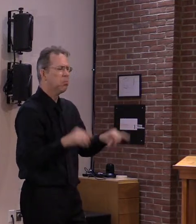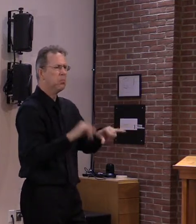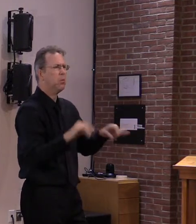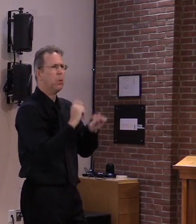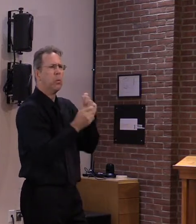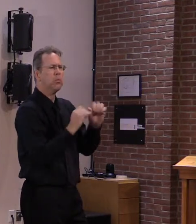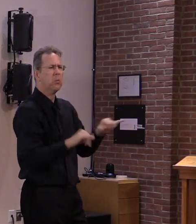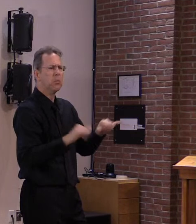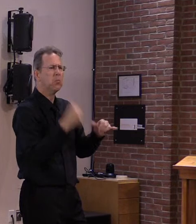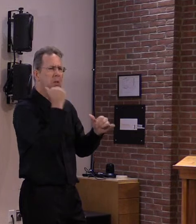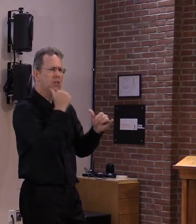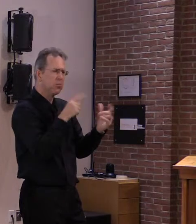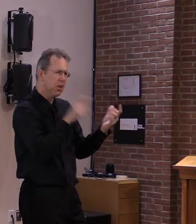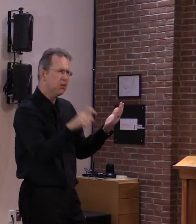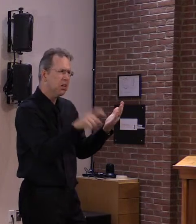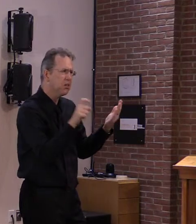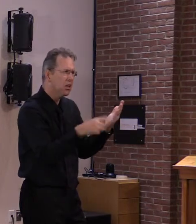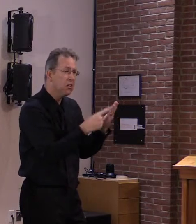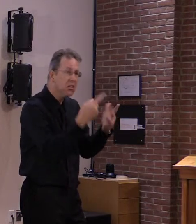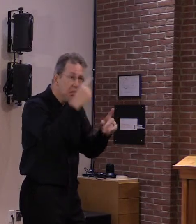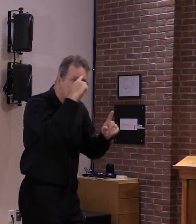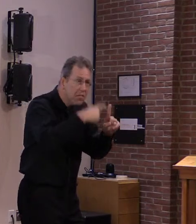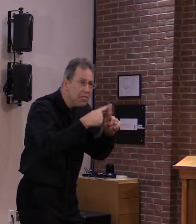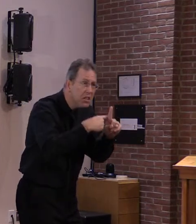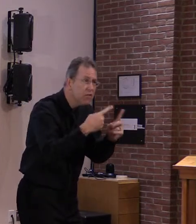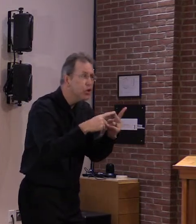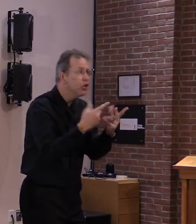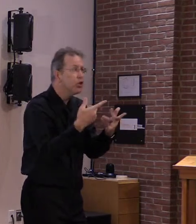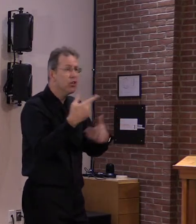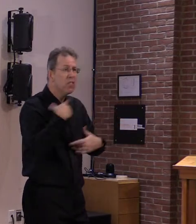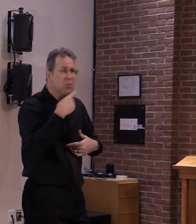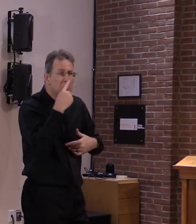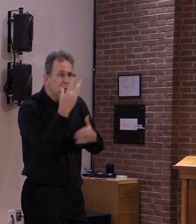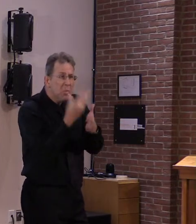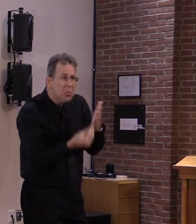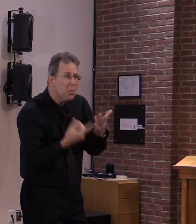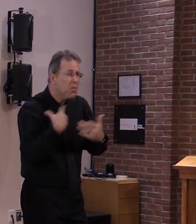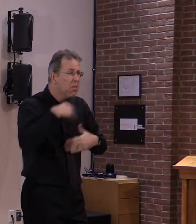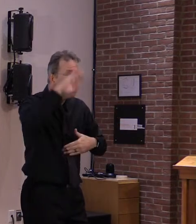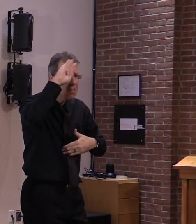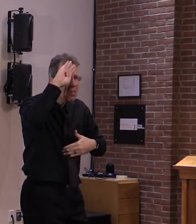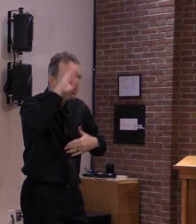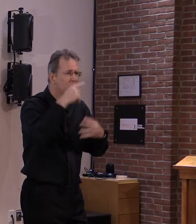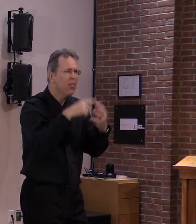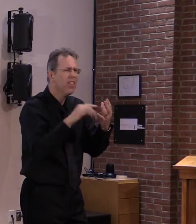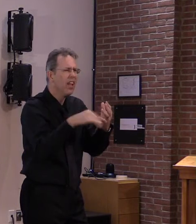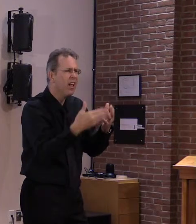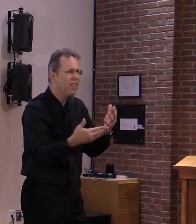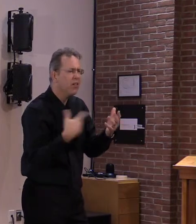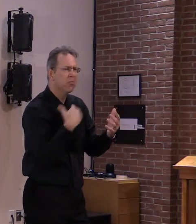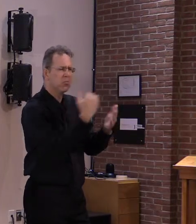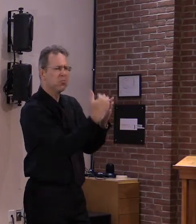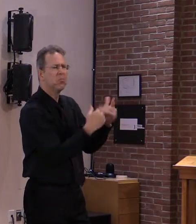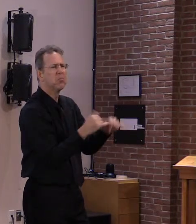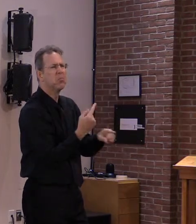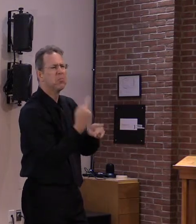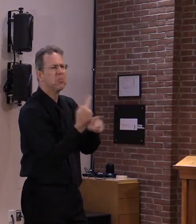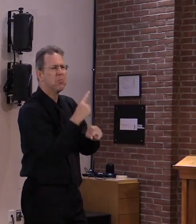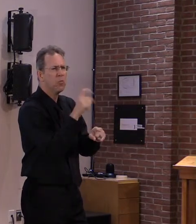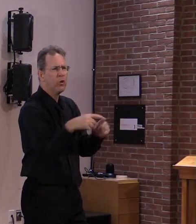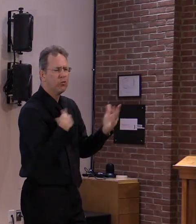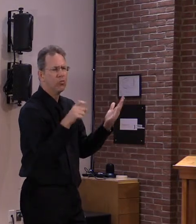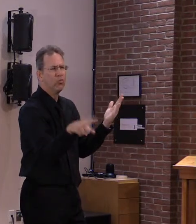We anticipate that those folks will have reached their 7-day period where they can